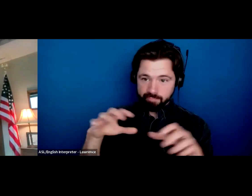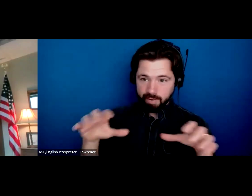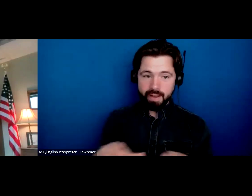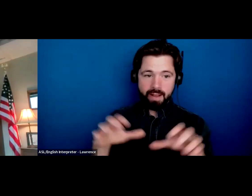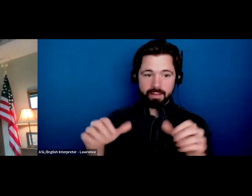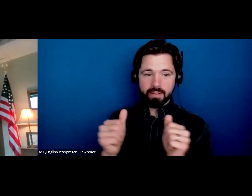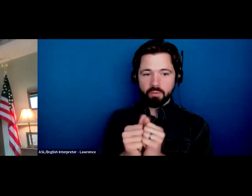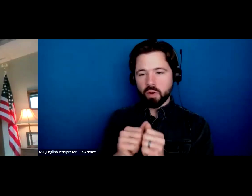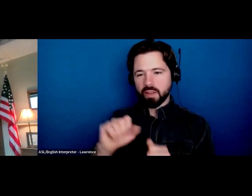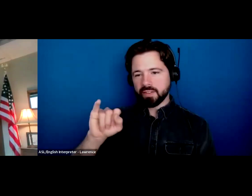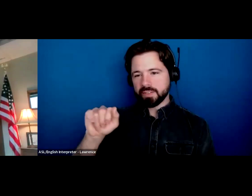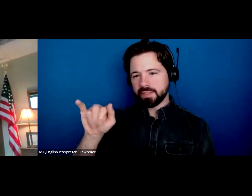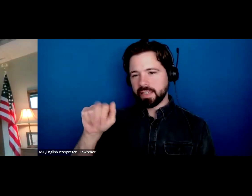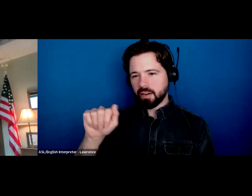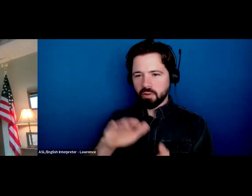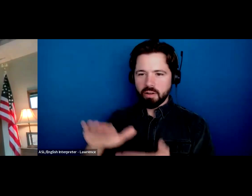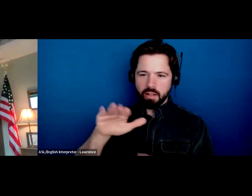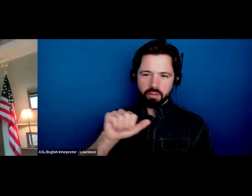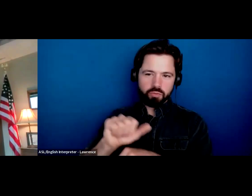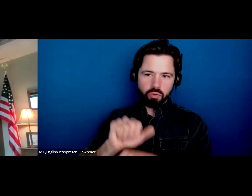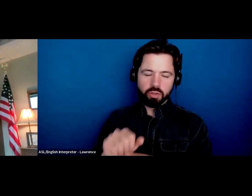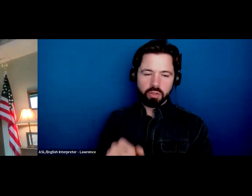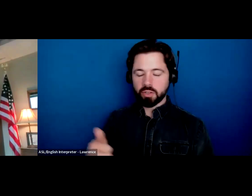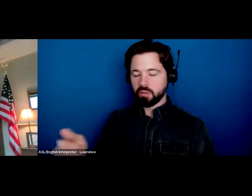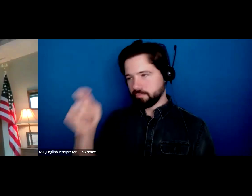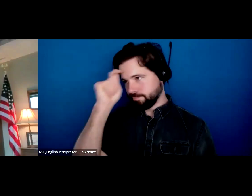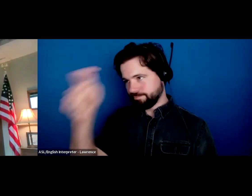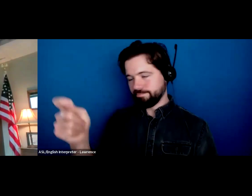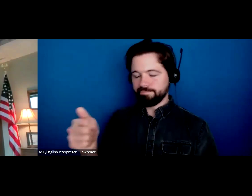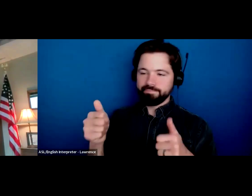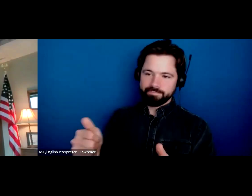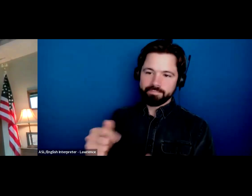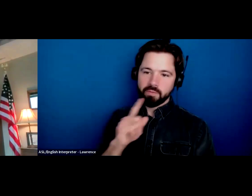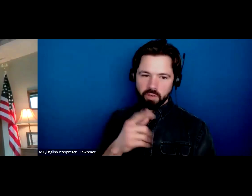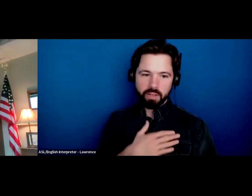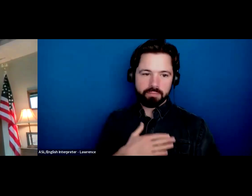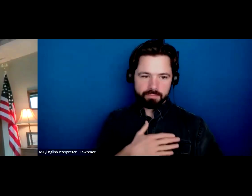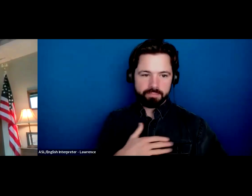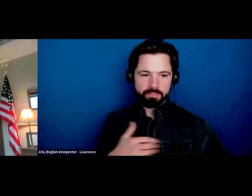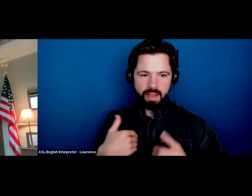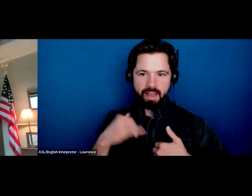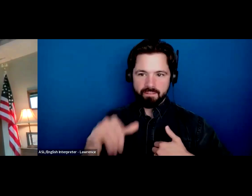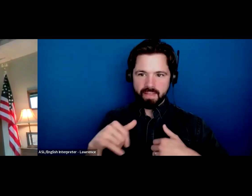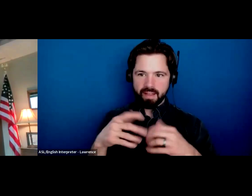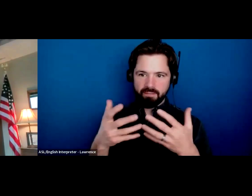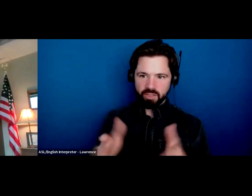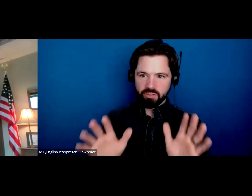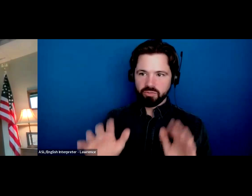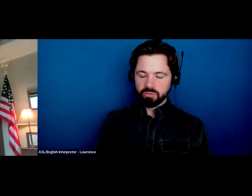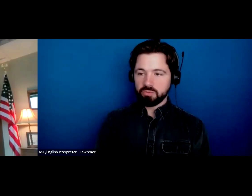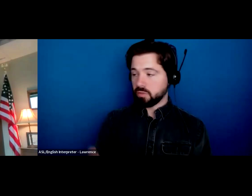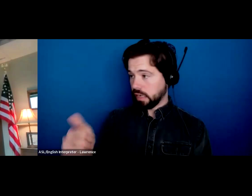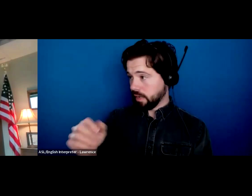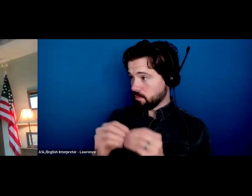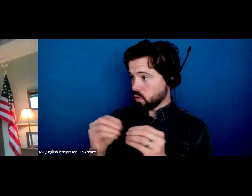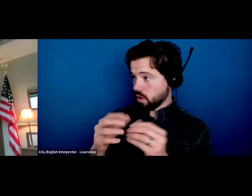our Sierra College work. So kudos. I'm very pleased that we were able to get a vendorization done. Anything else about Sierra